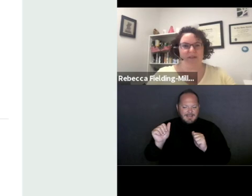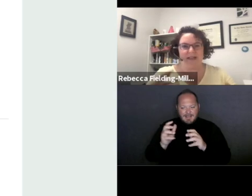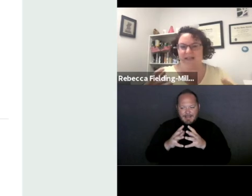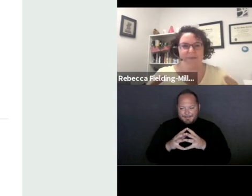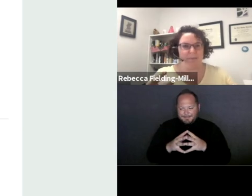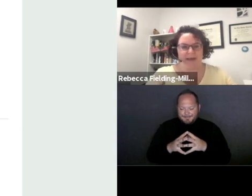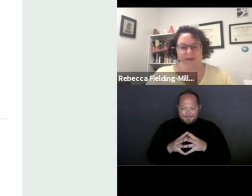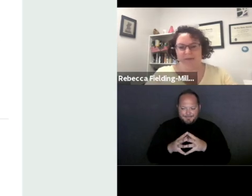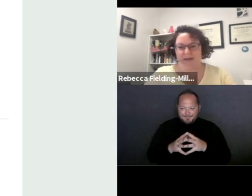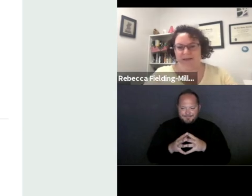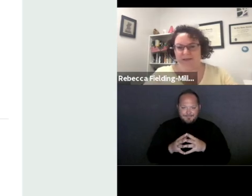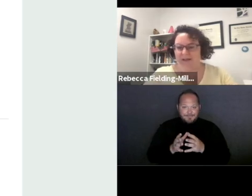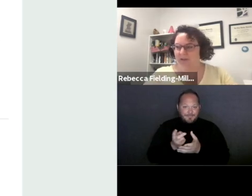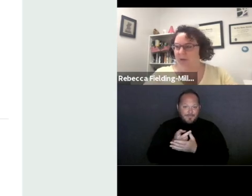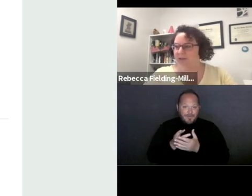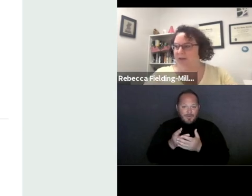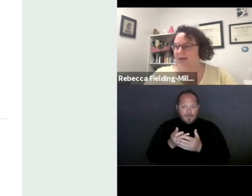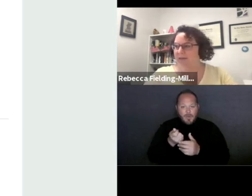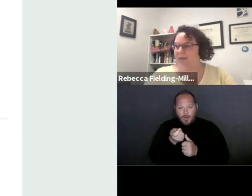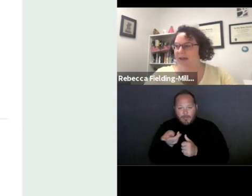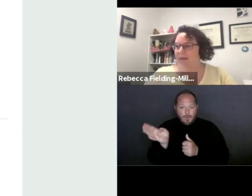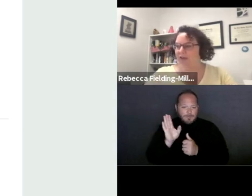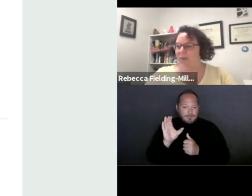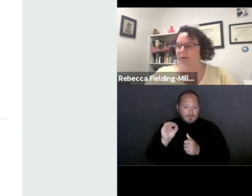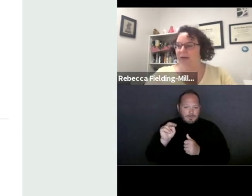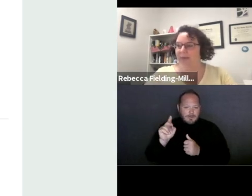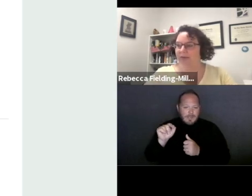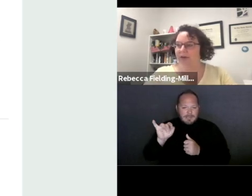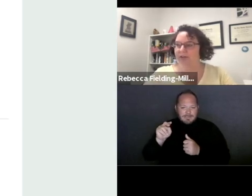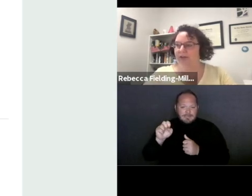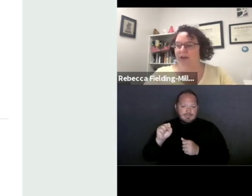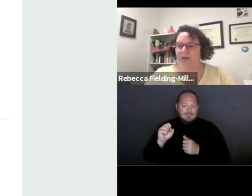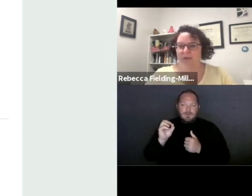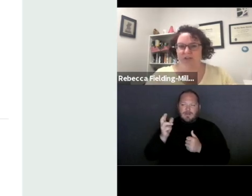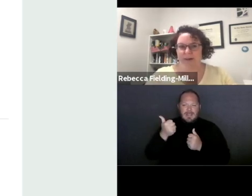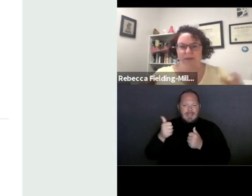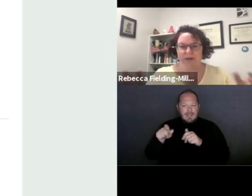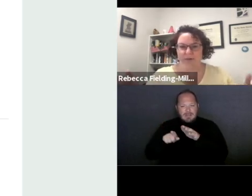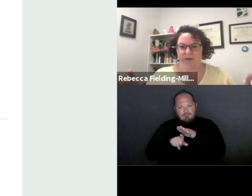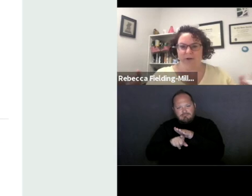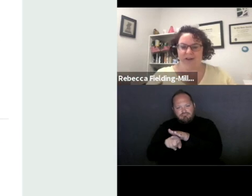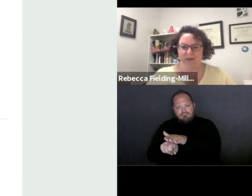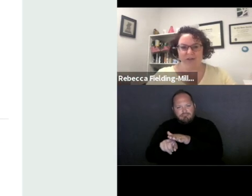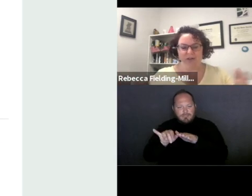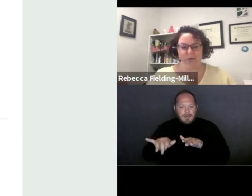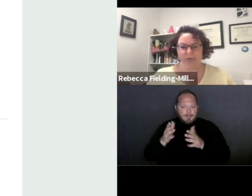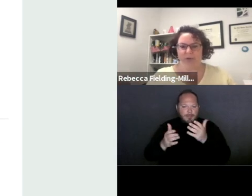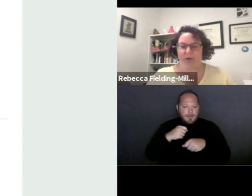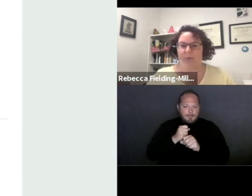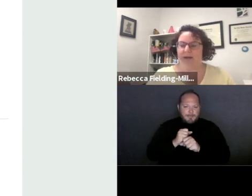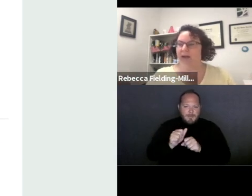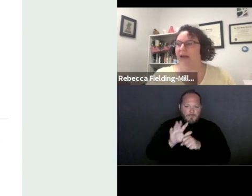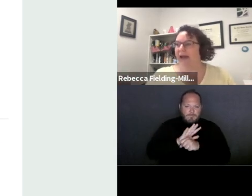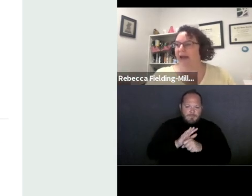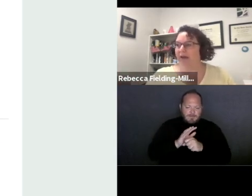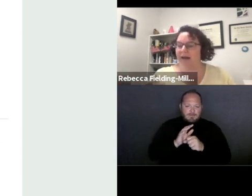conditions, sort of anything that would make COVID-19 infection worse, kind of became eligible around April 1st, which is about when the governor, as far as I could tell, just sort of threw the